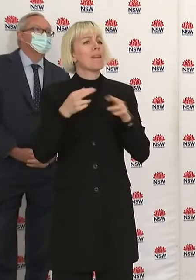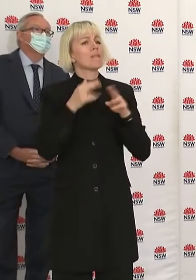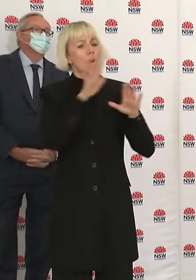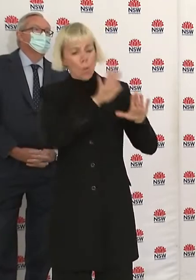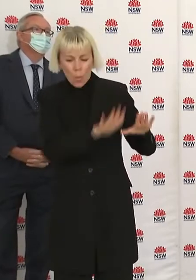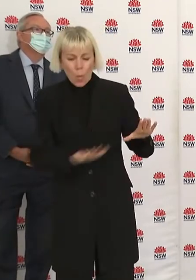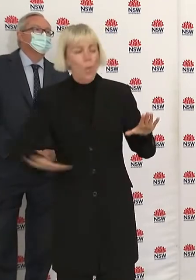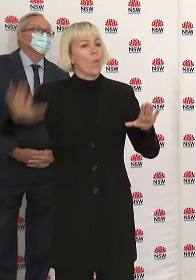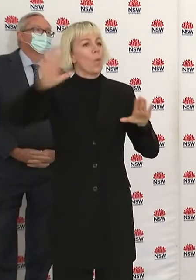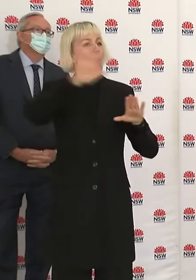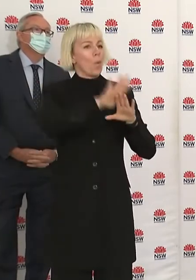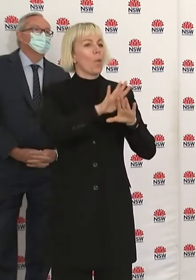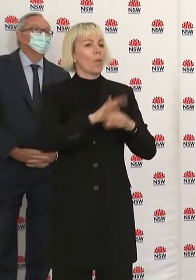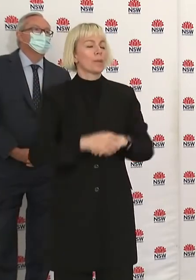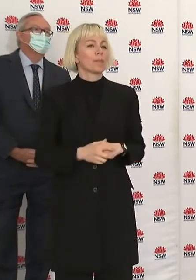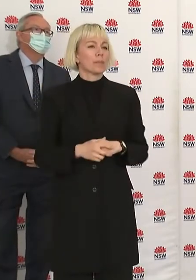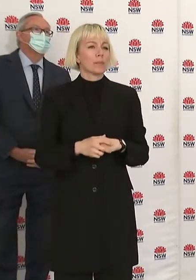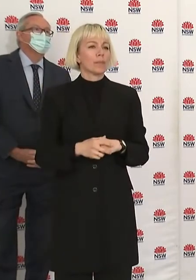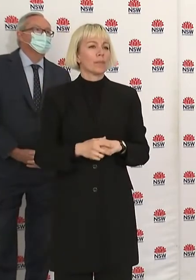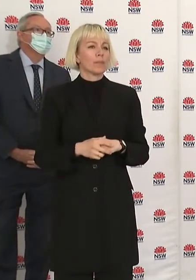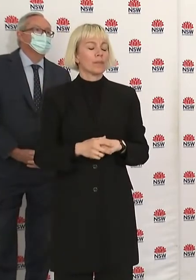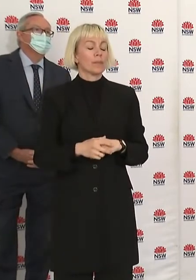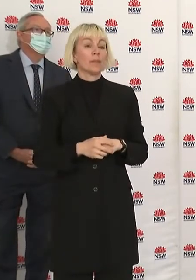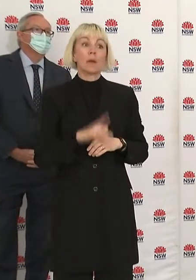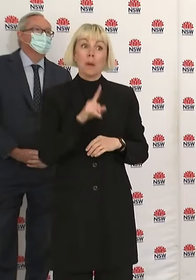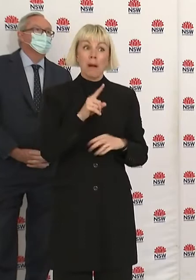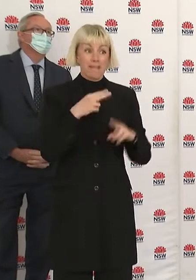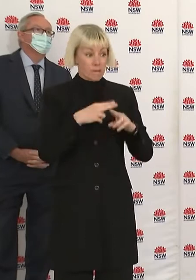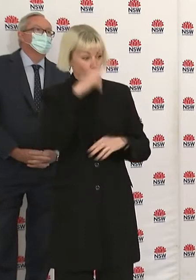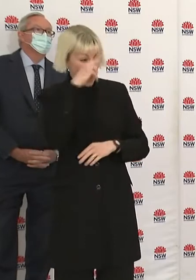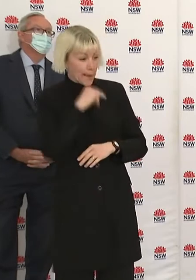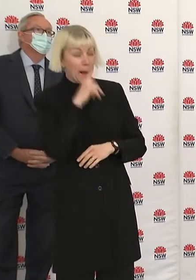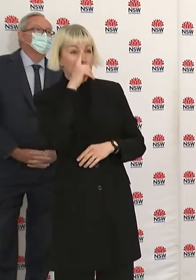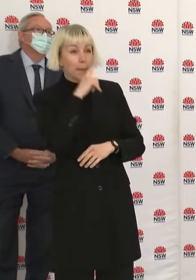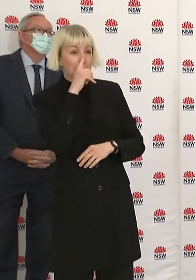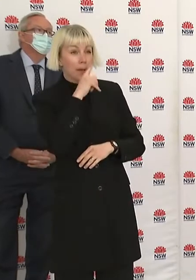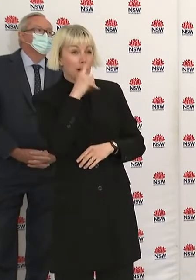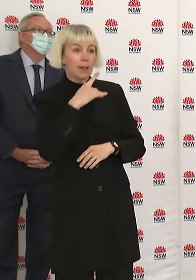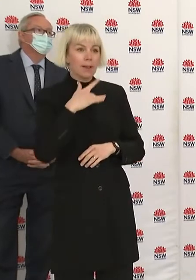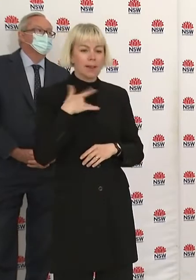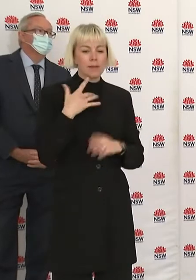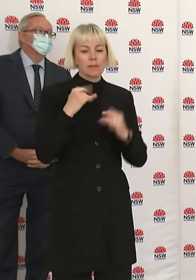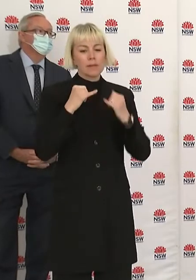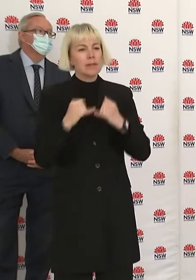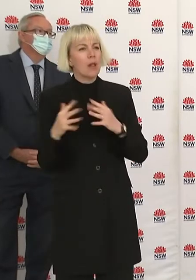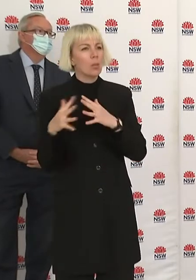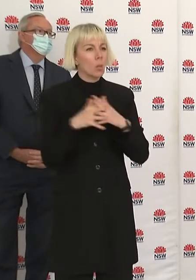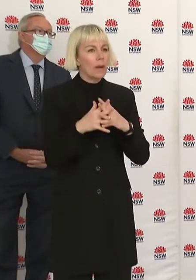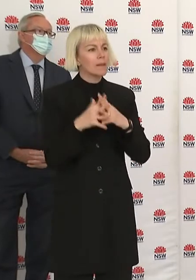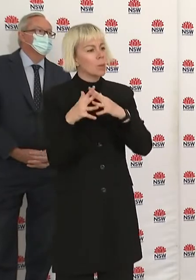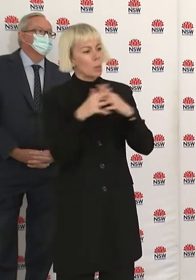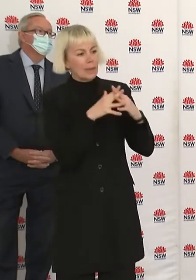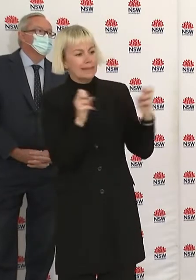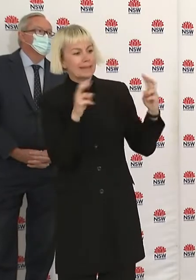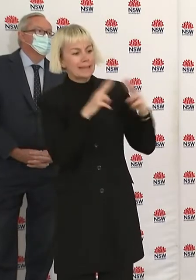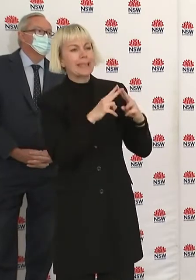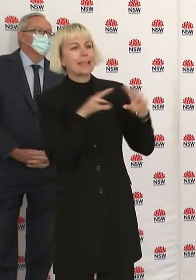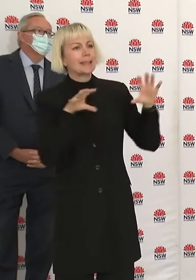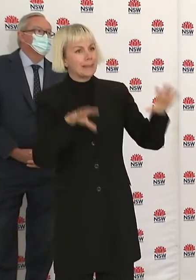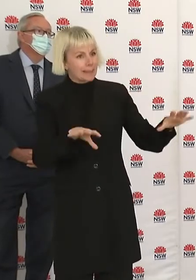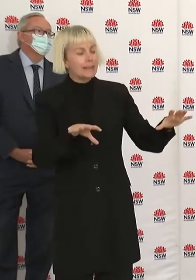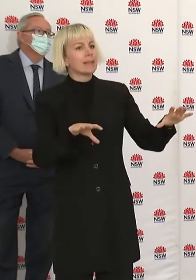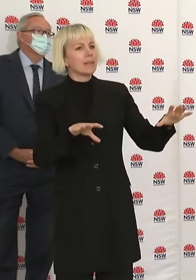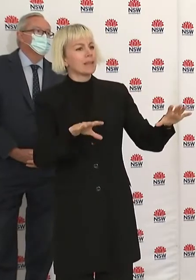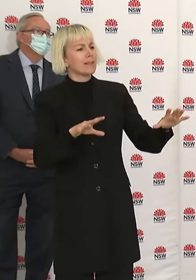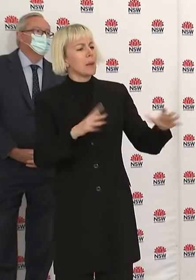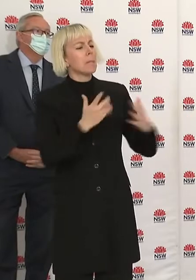need additional, at least first doses of Pfizer, because we know we have a very young cohort, that those particular parts of Sydney have